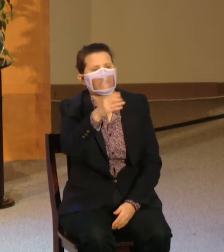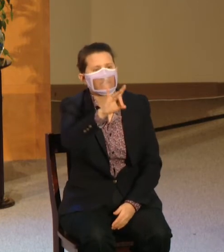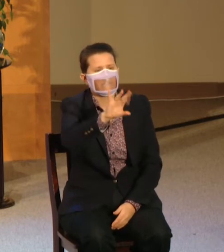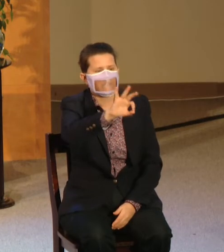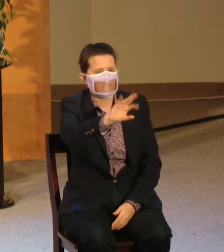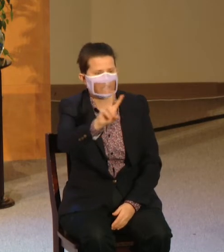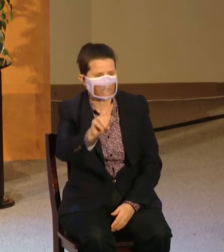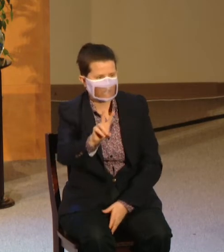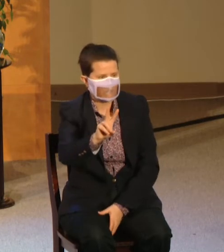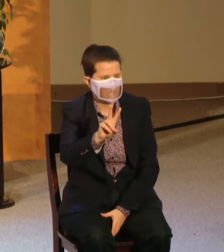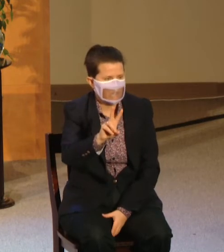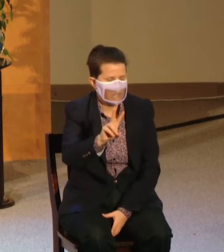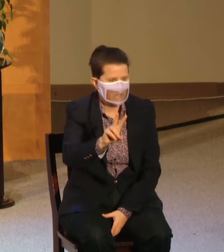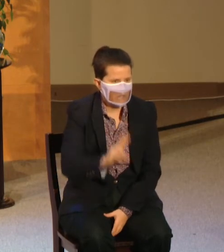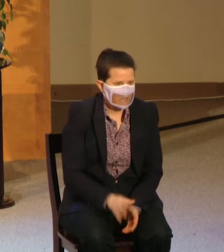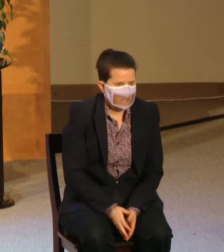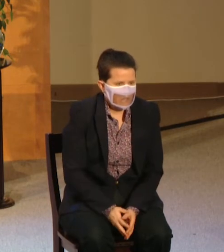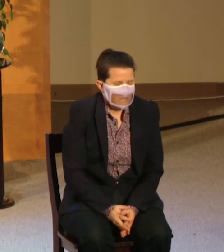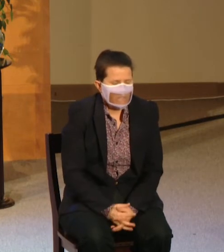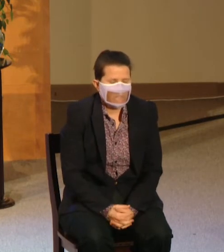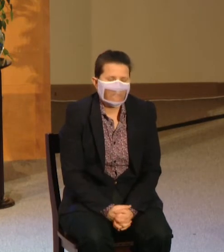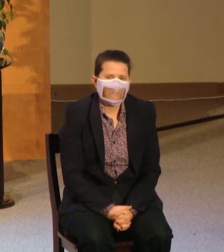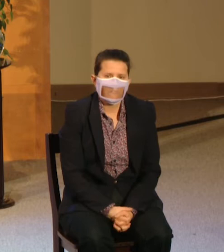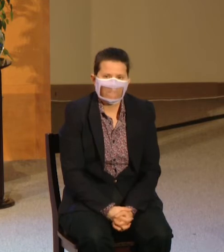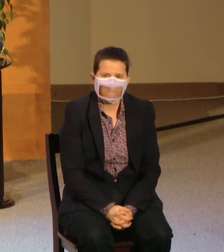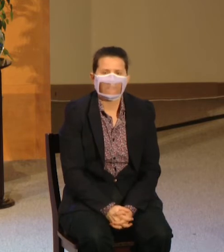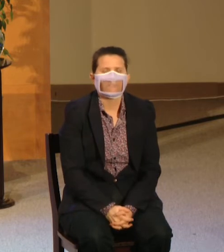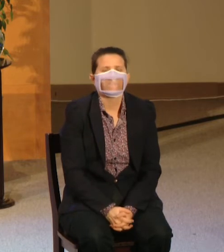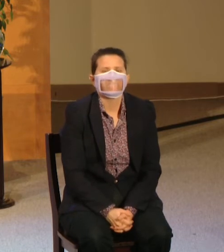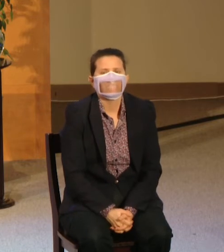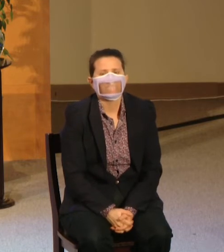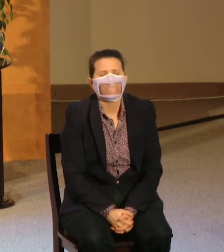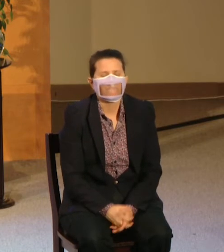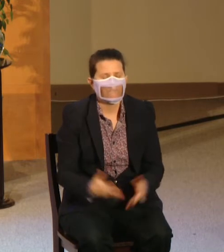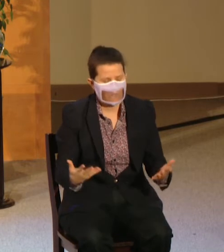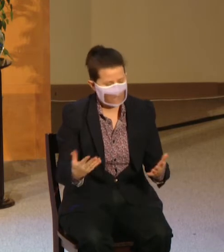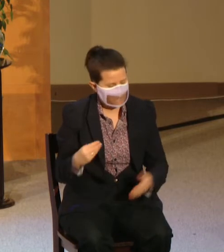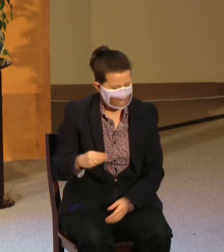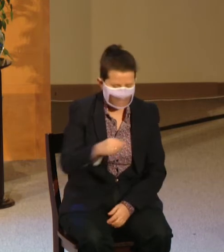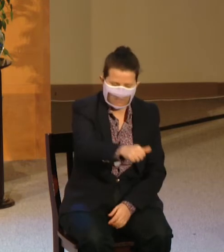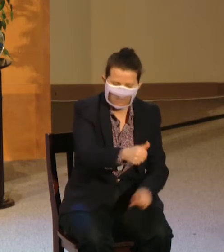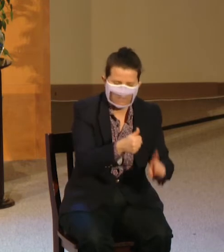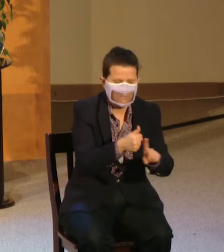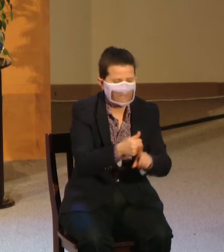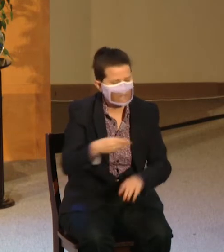And they went about doing their work, investing in themselves, investing in unity, and God took care of them.